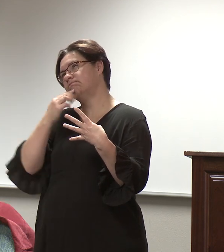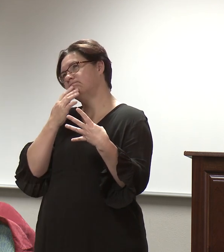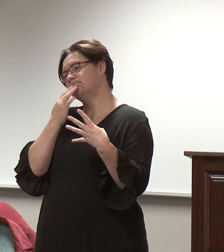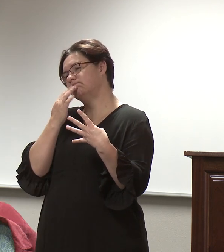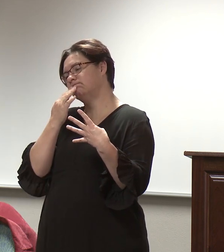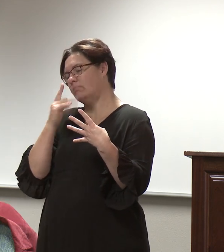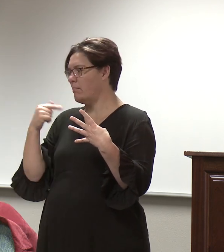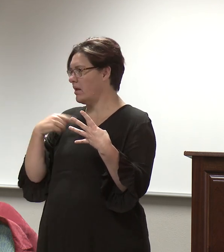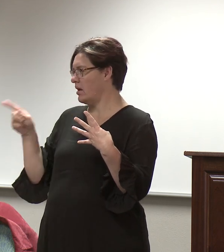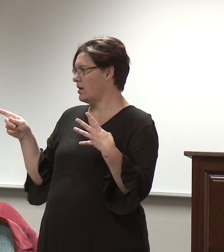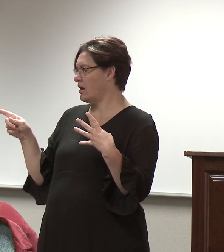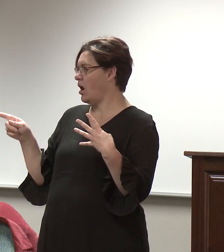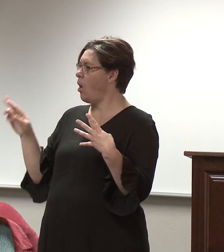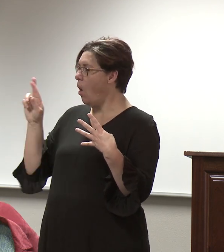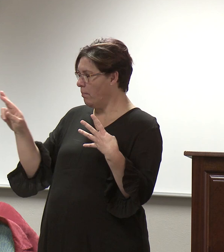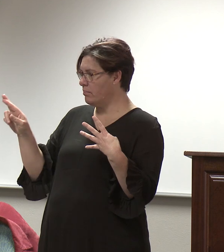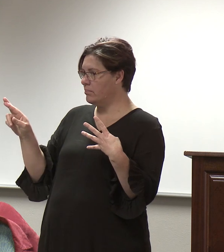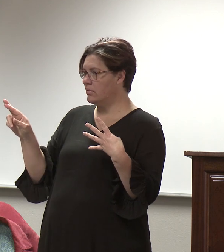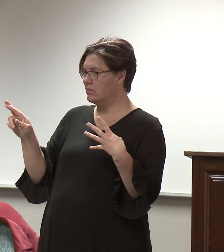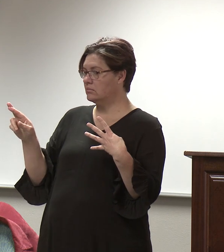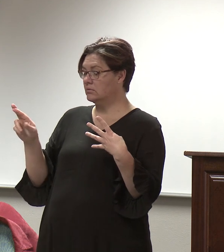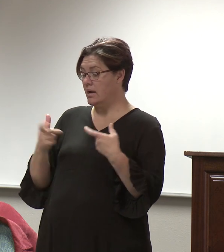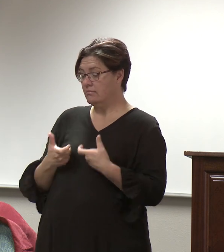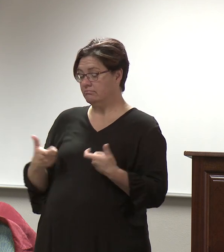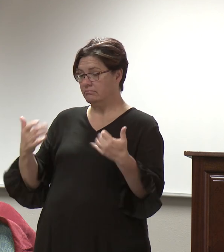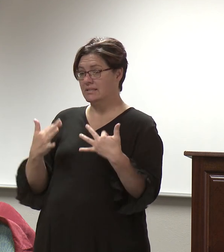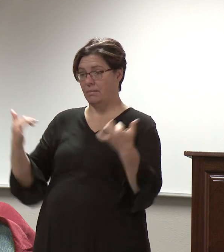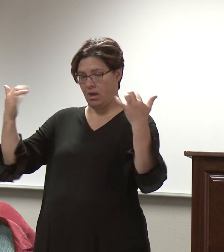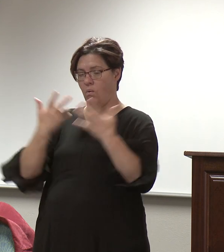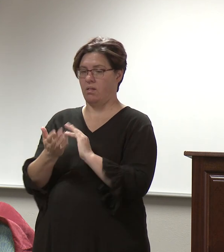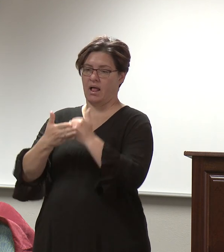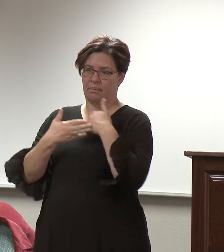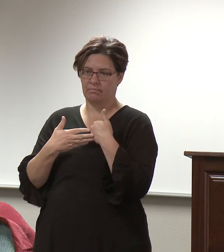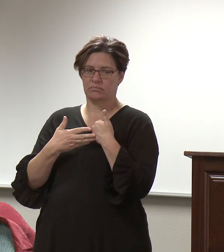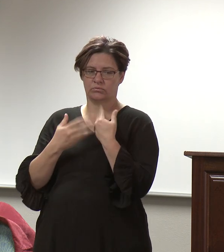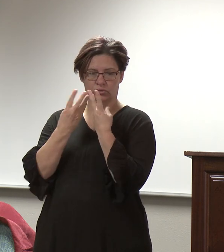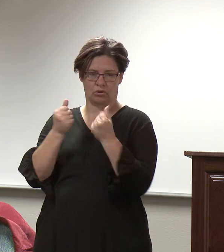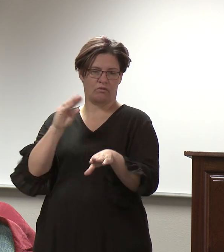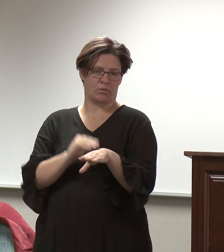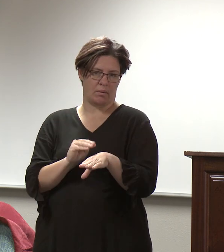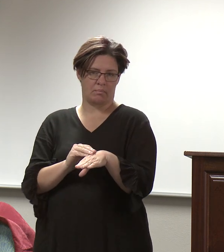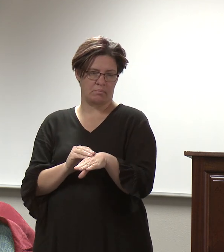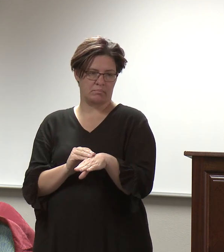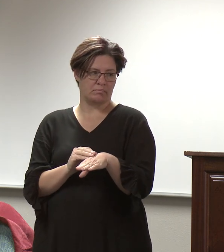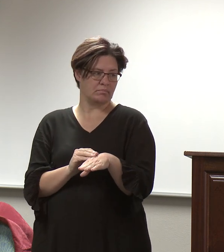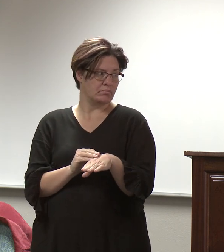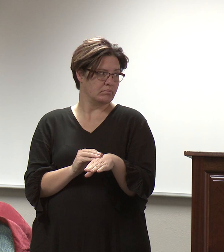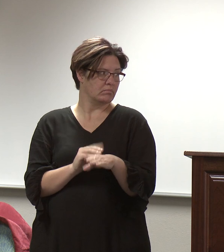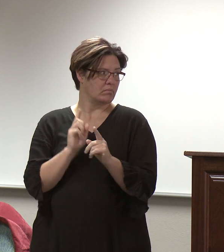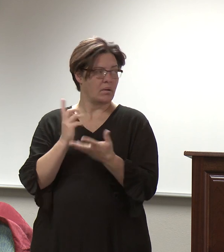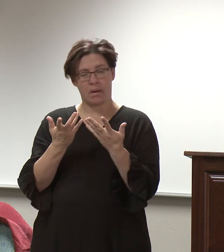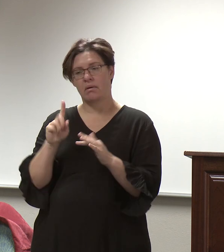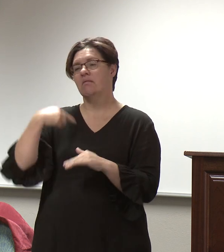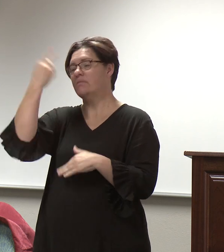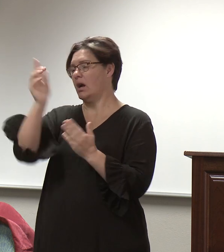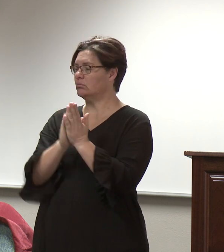Sachai. I hope that this seminar will help me to solve this problem, and probably in my next